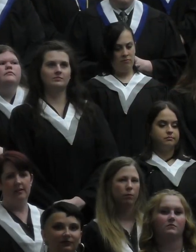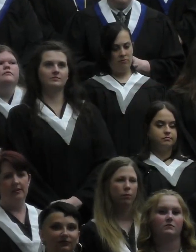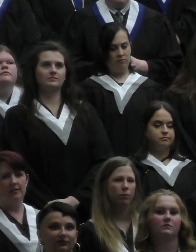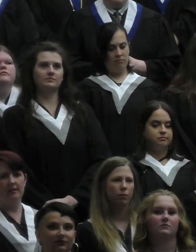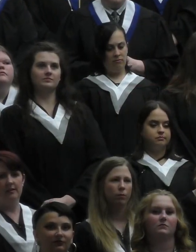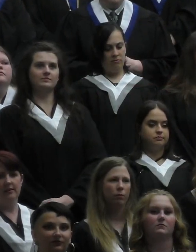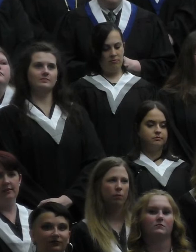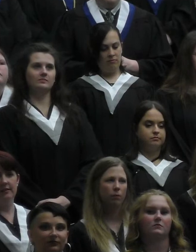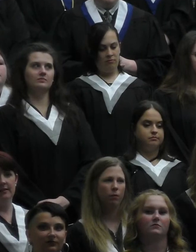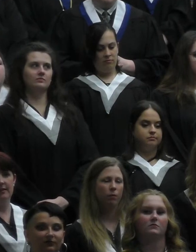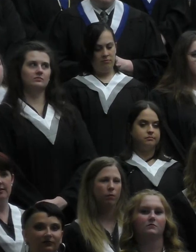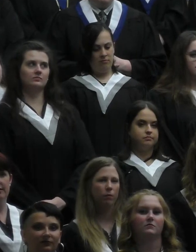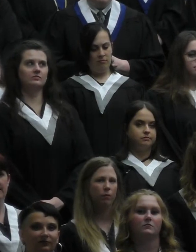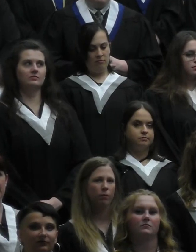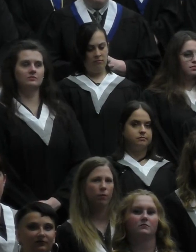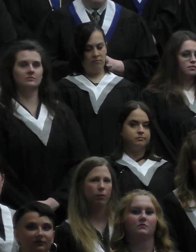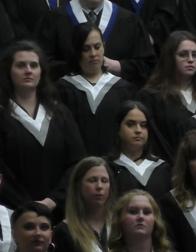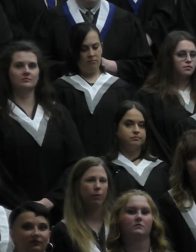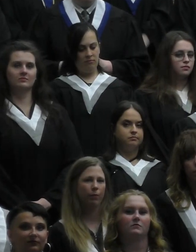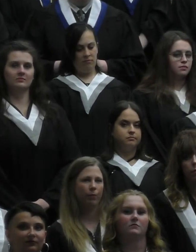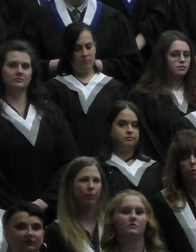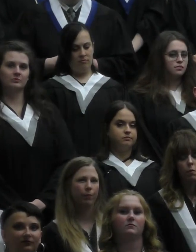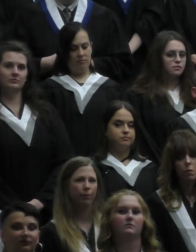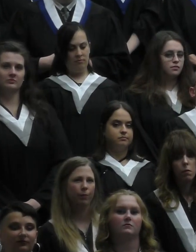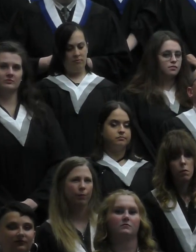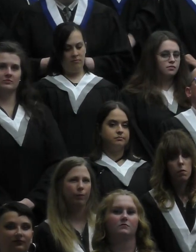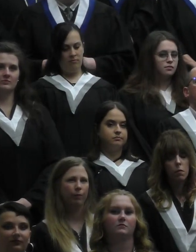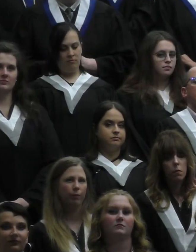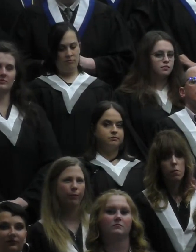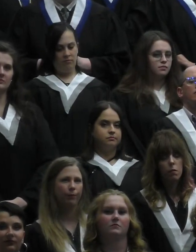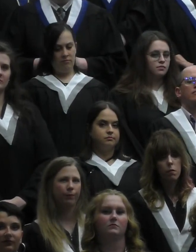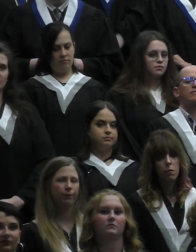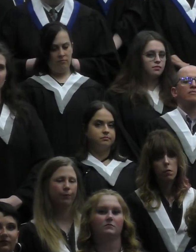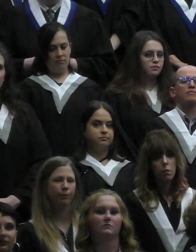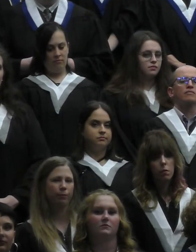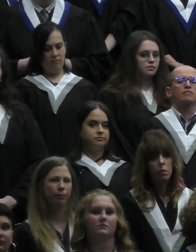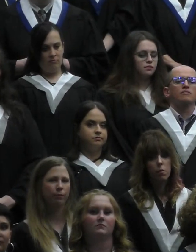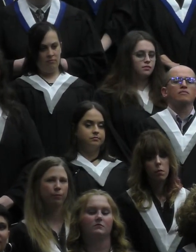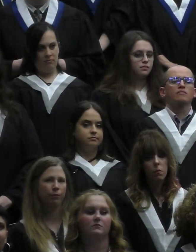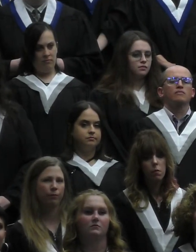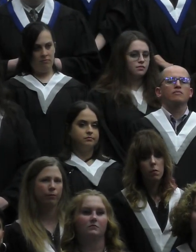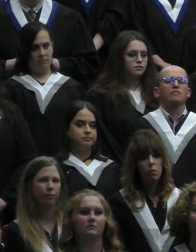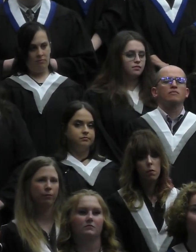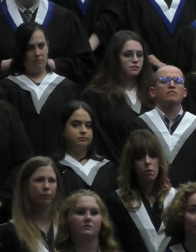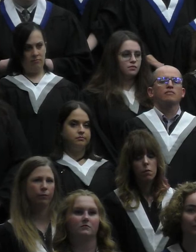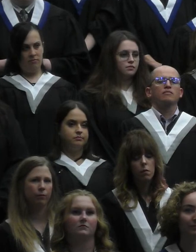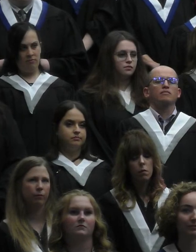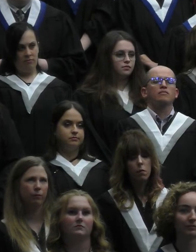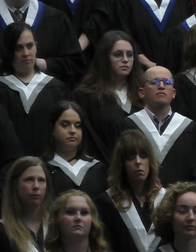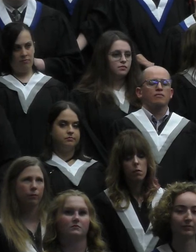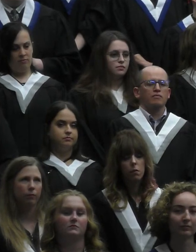the true north, strong and free.